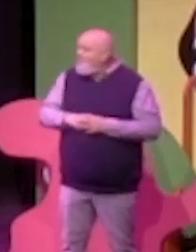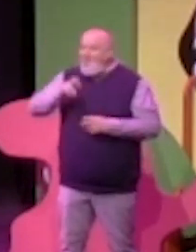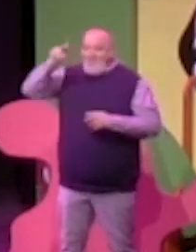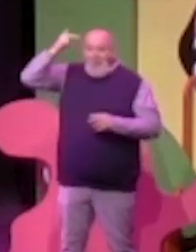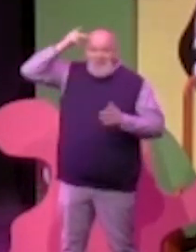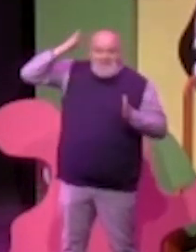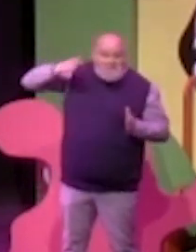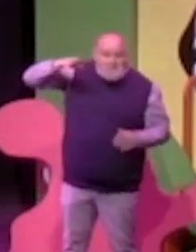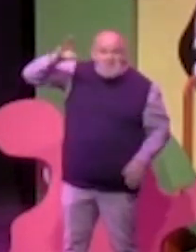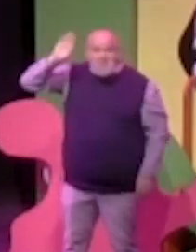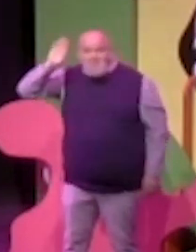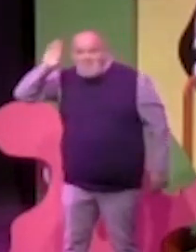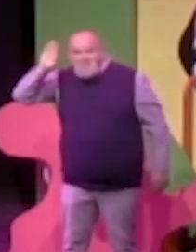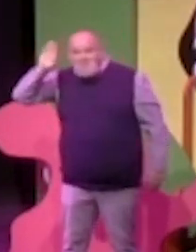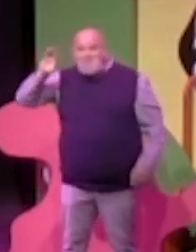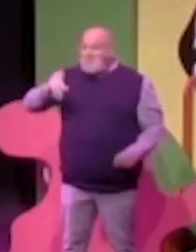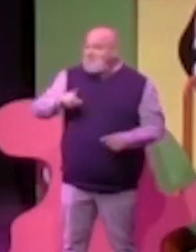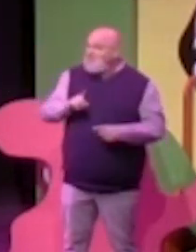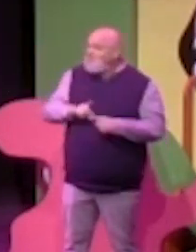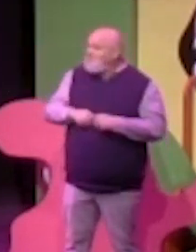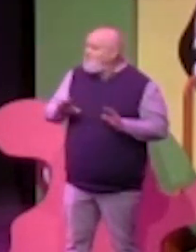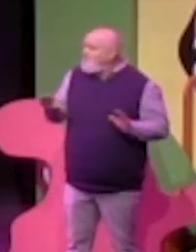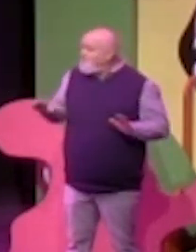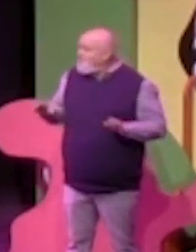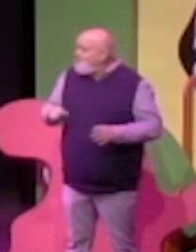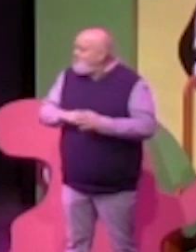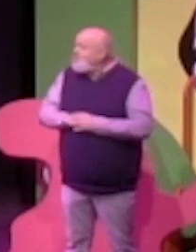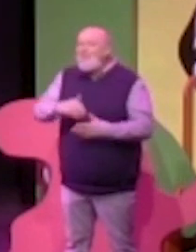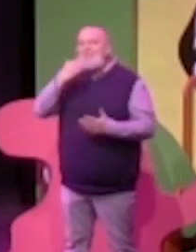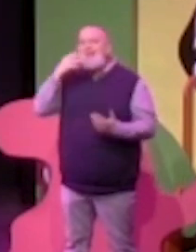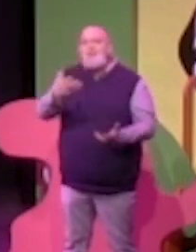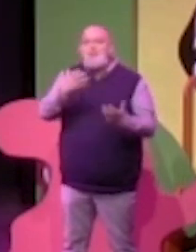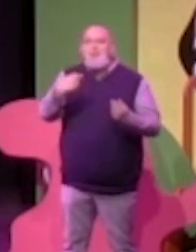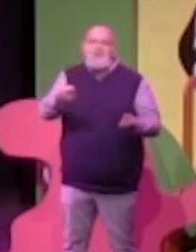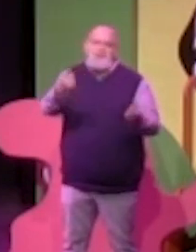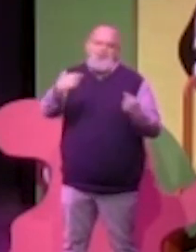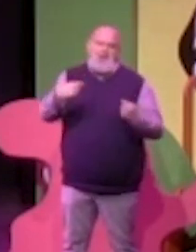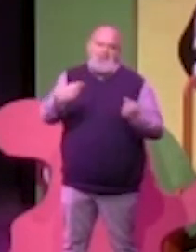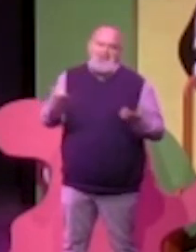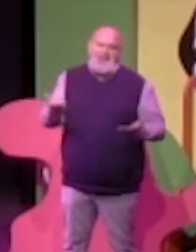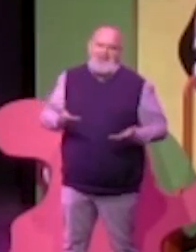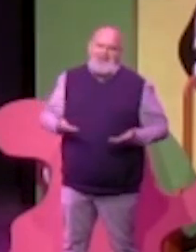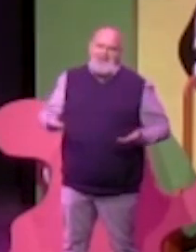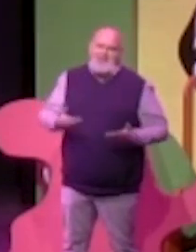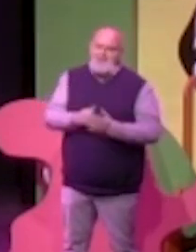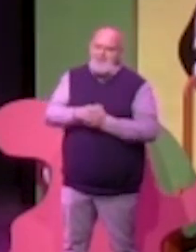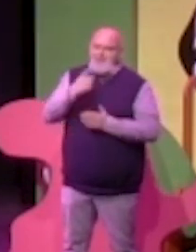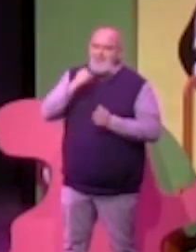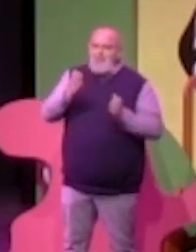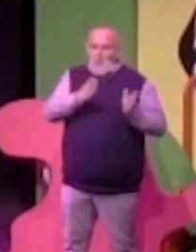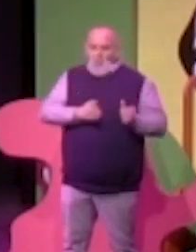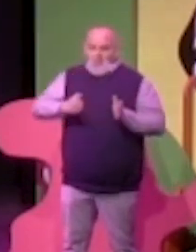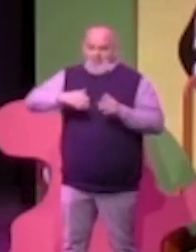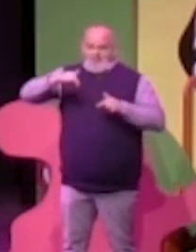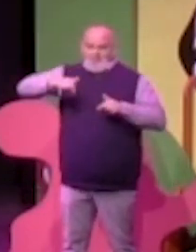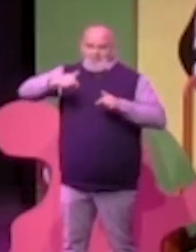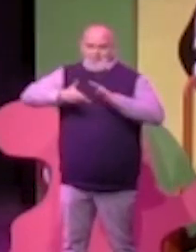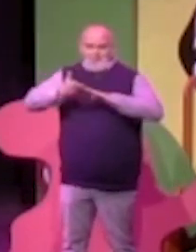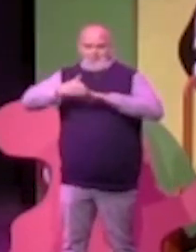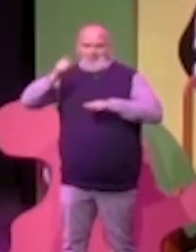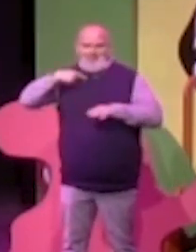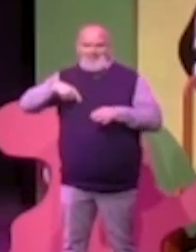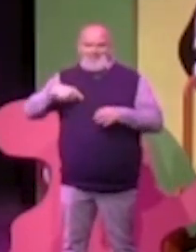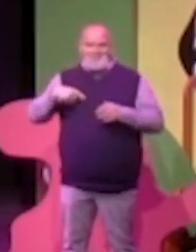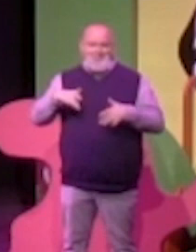Politicians? Couple. Representatives? Thank you so much for being here, and thank you to the organizers of this amazing convening. It is